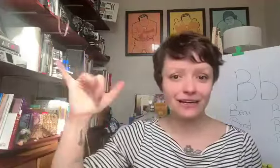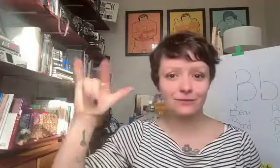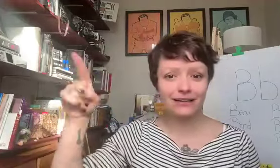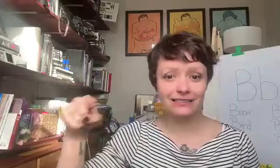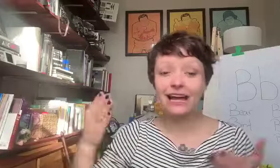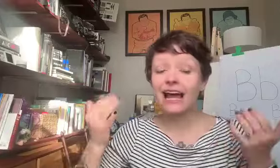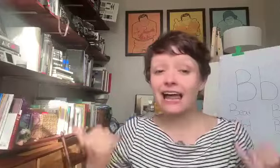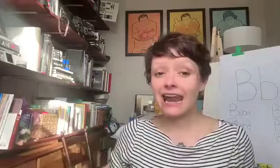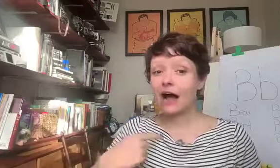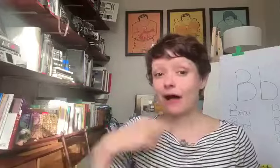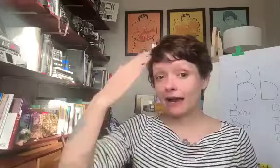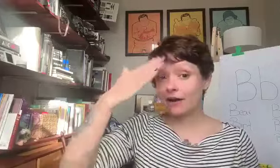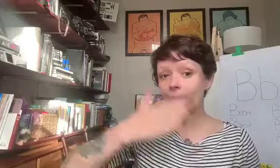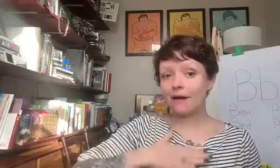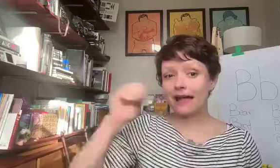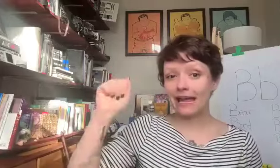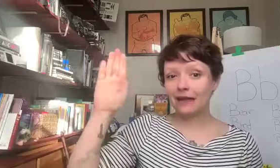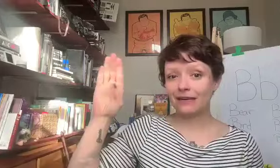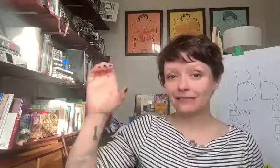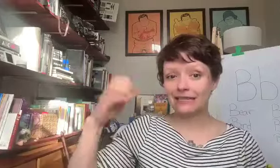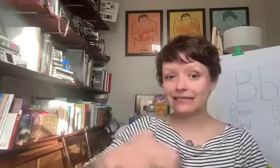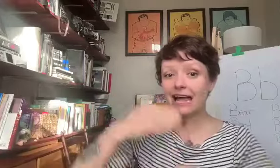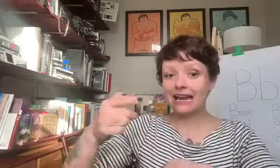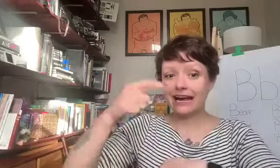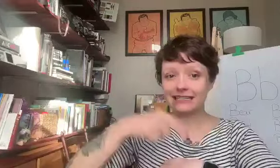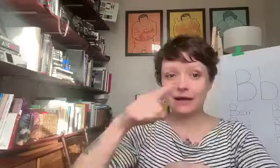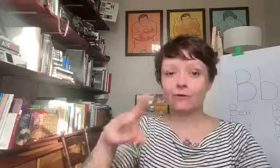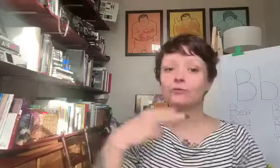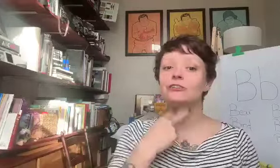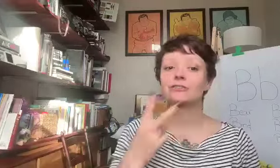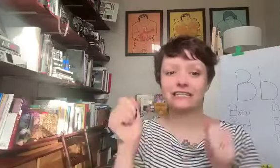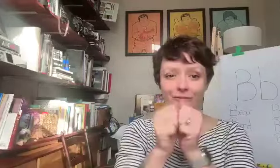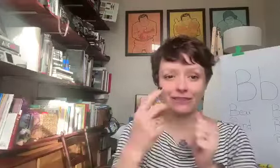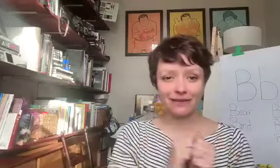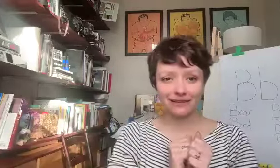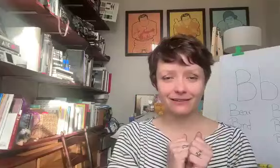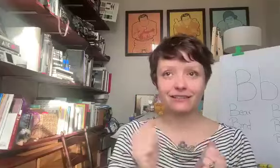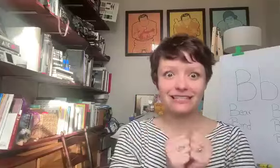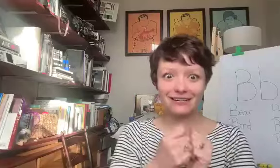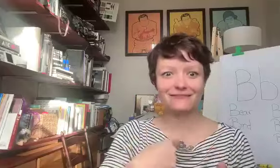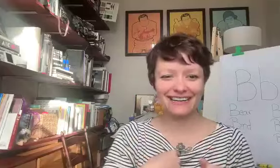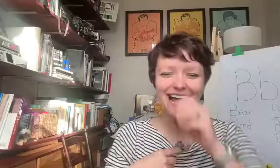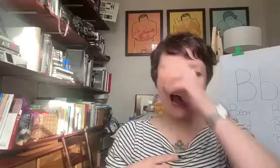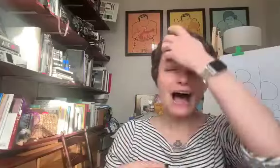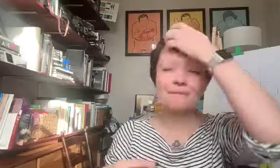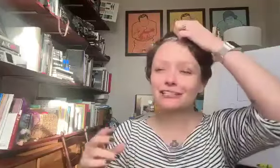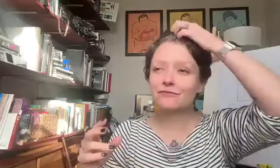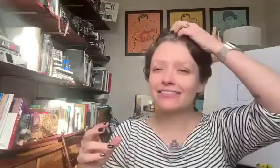X, Y, Z. Now I know my ABCs. Next time, won't you sing with me? Sing with me. Here's a funny